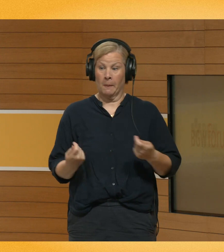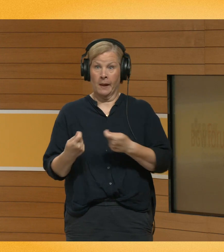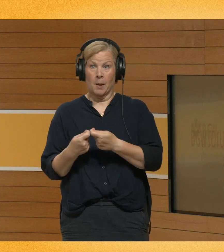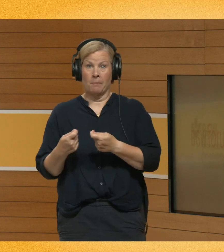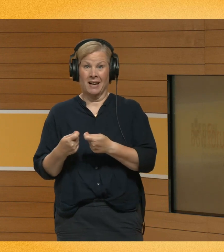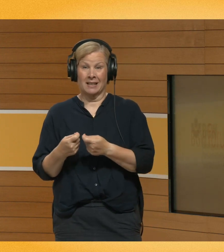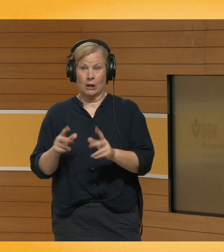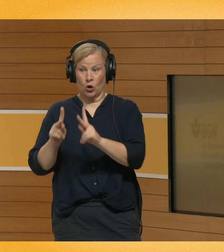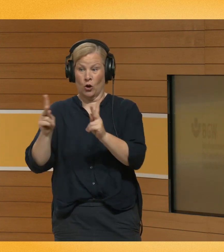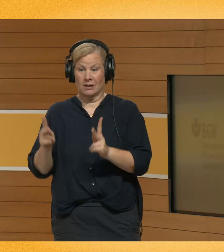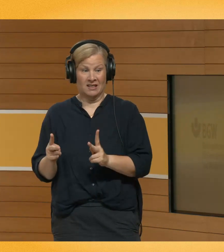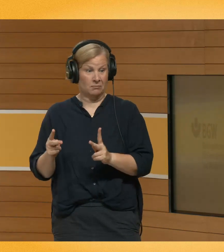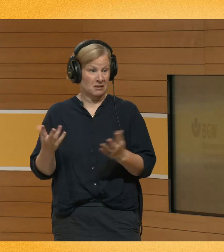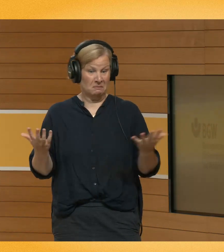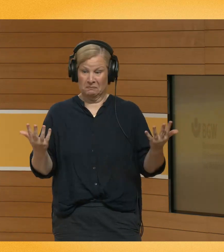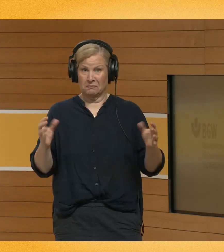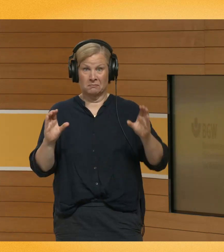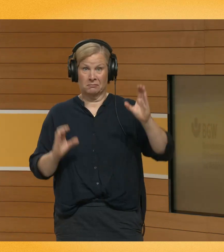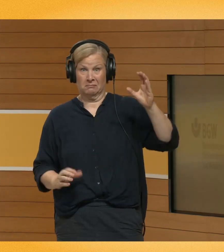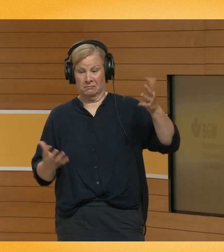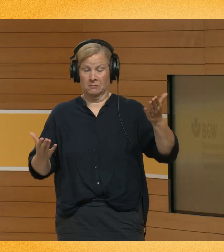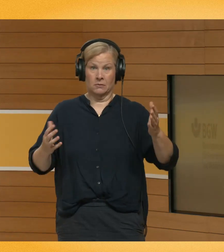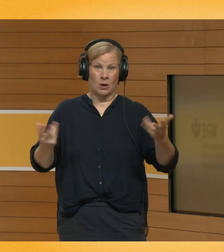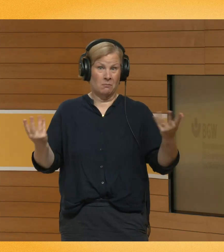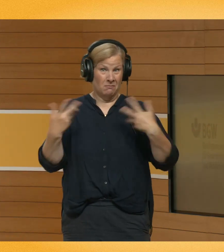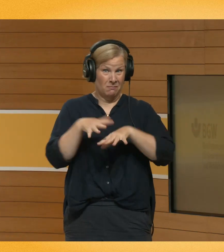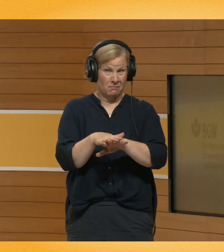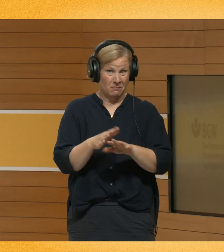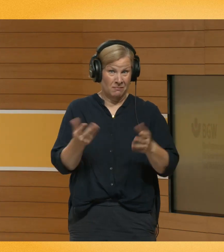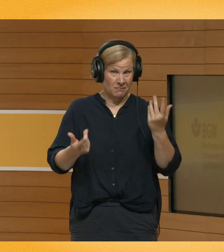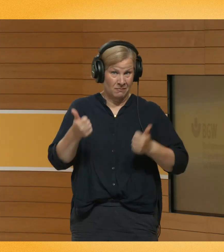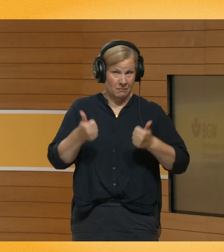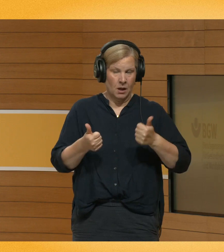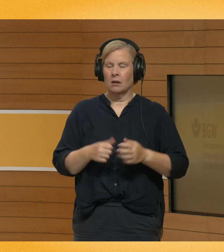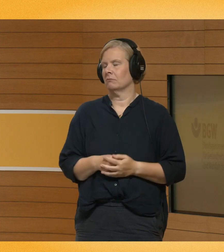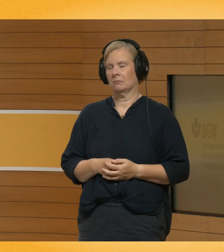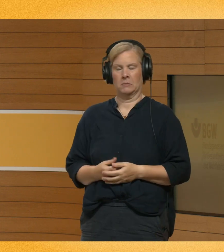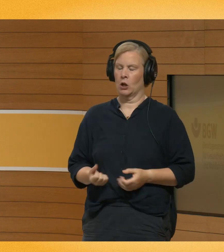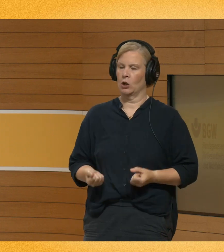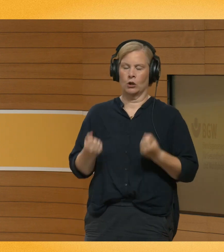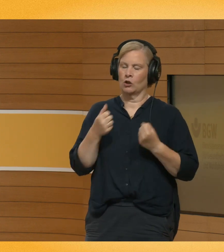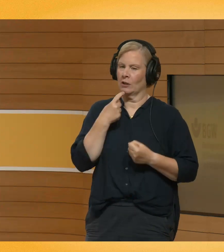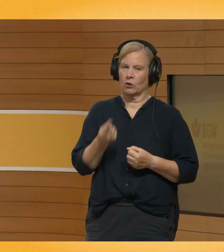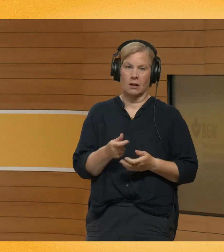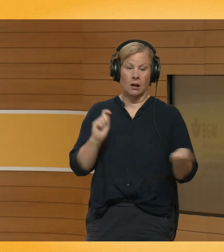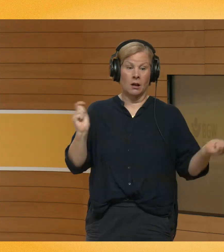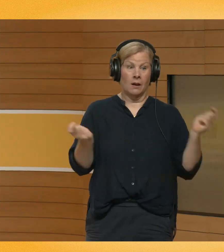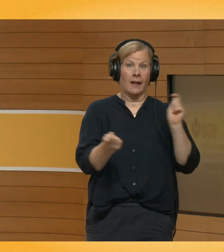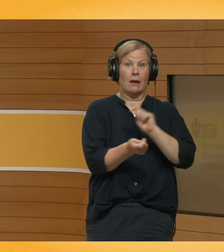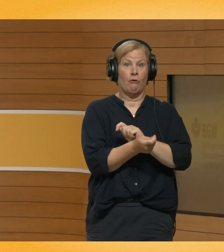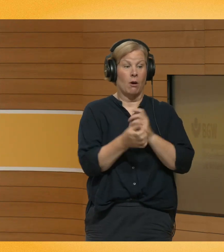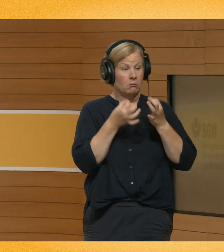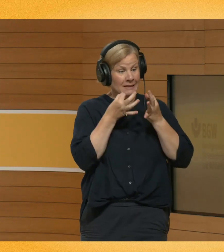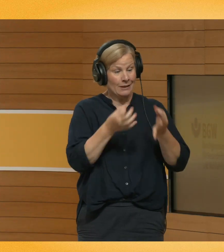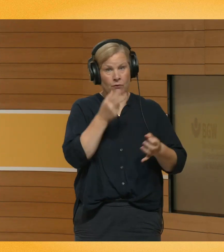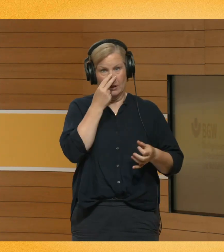That's very hard to say, because we don't know what the reform might look like specifically. But I